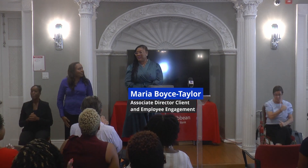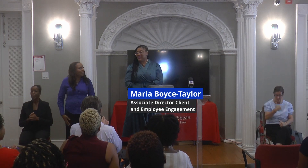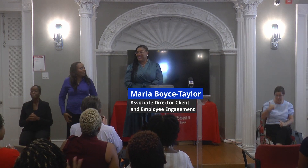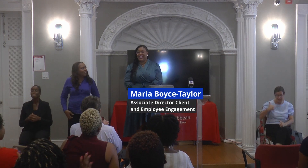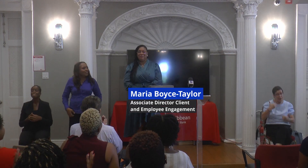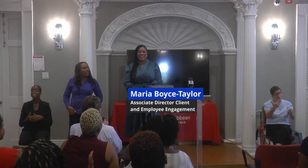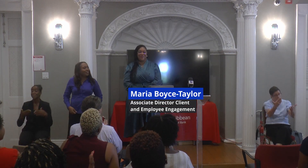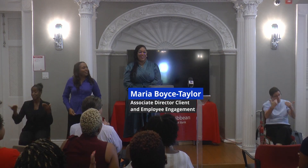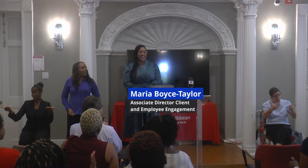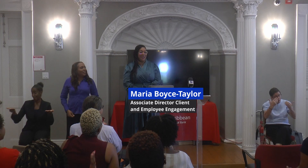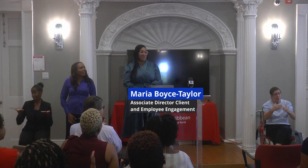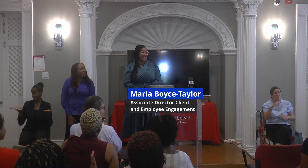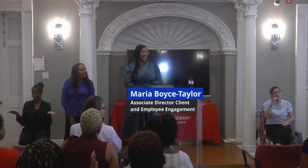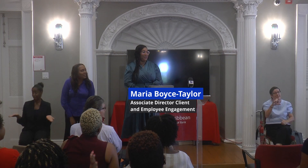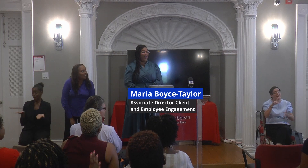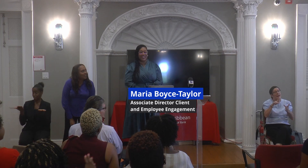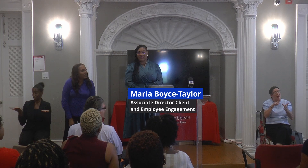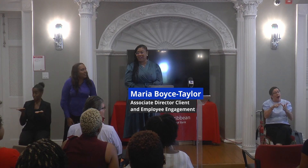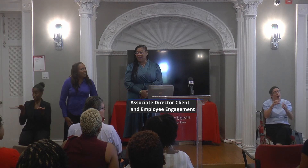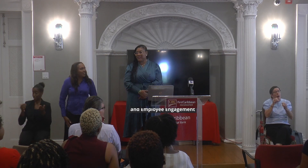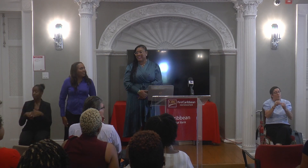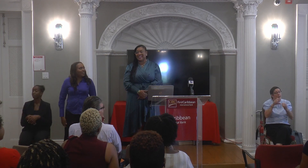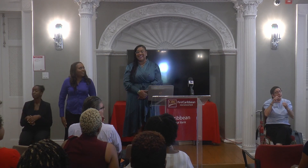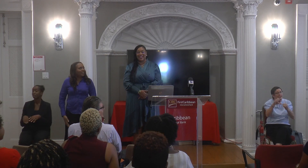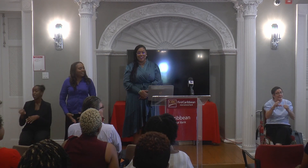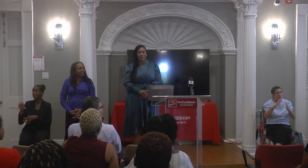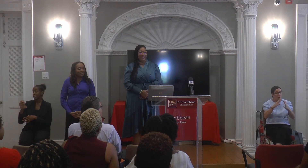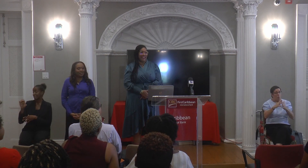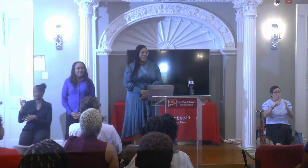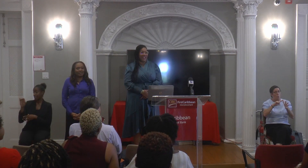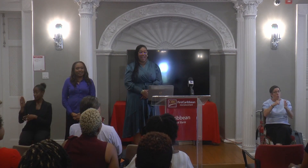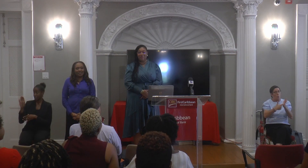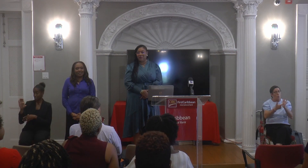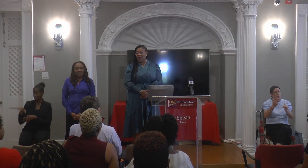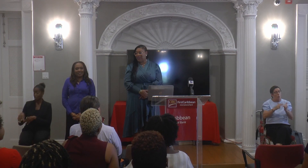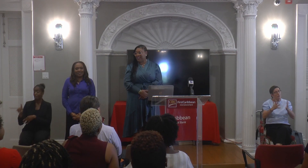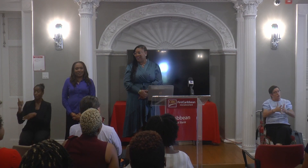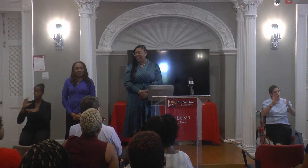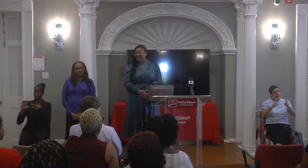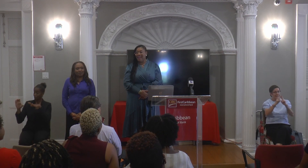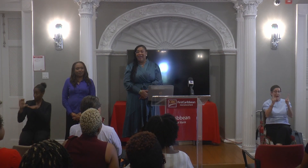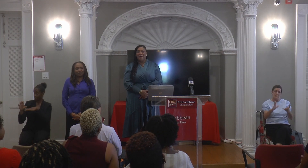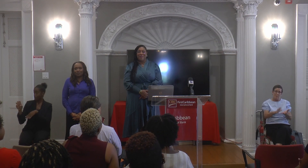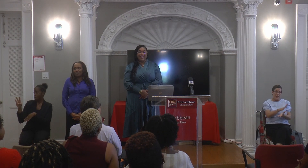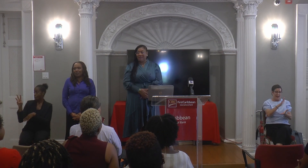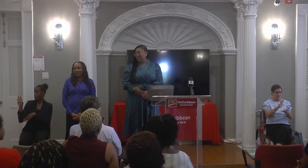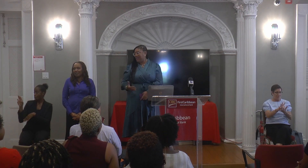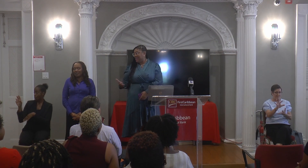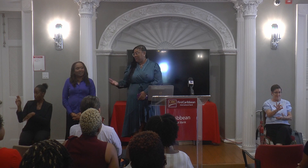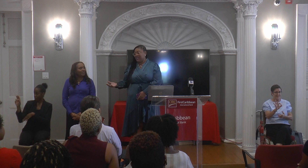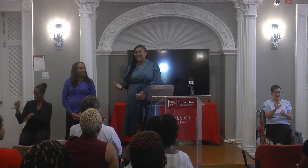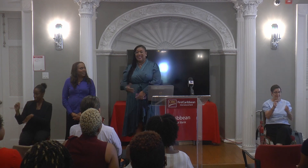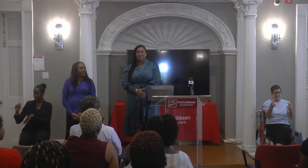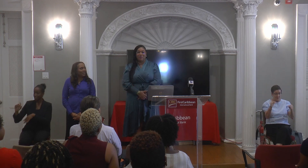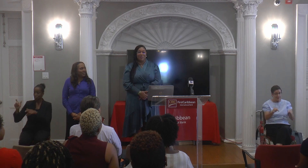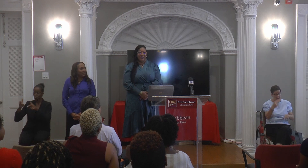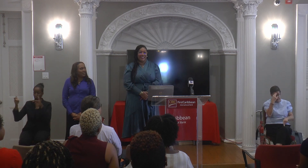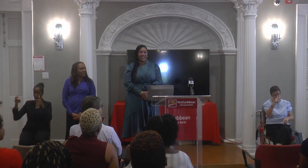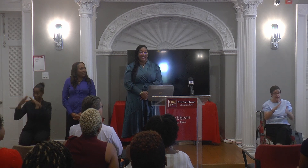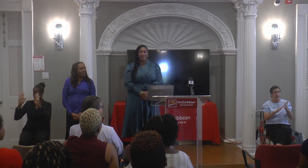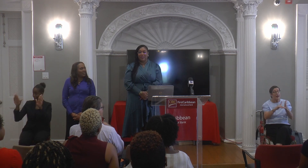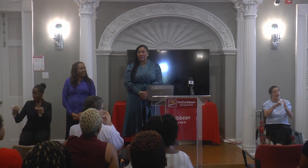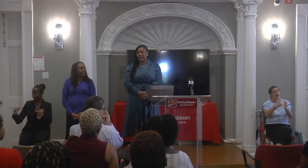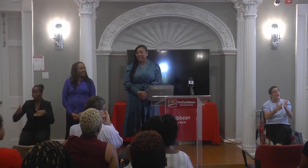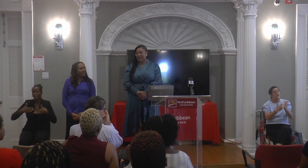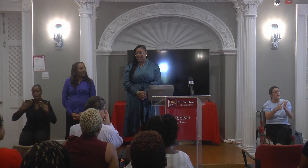Welcome to CIBC First Caribbean's Warren's Great House. It is such a pleasure to have you all here. My name, as Bonnie said, is Maria